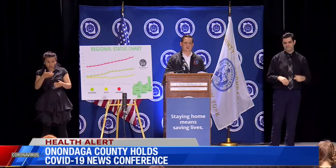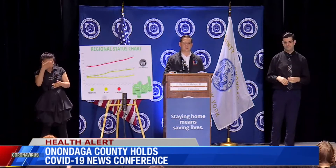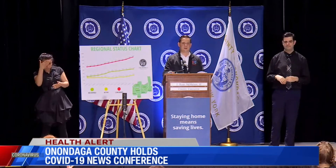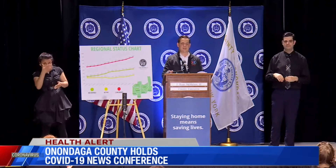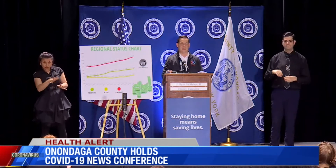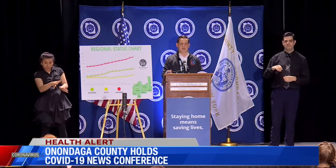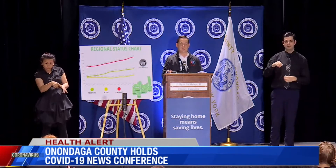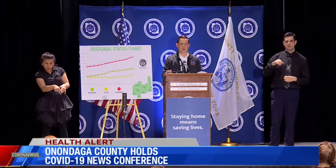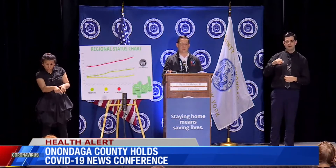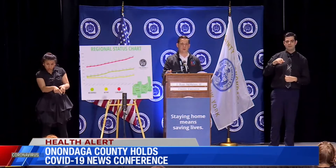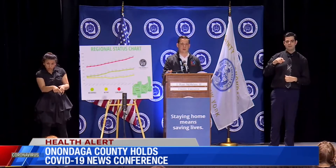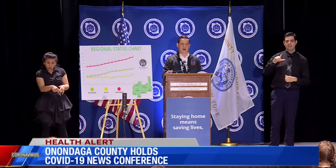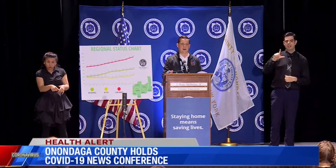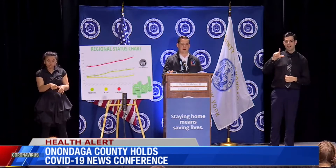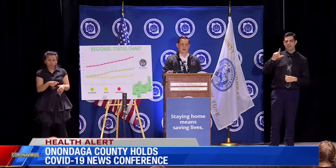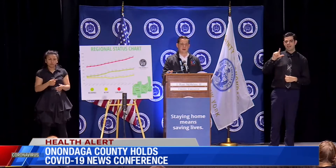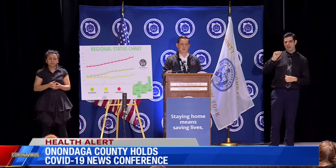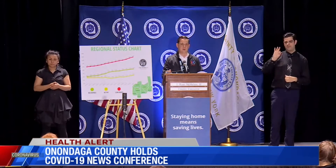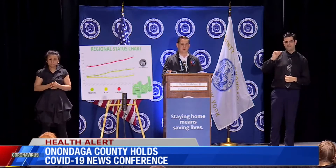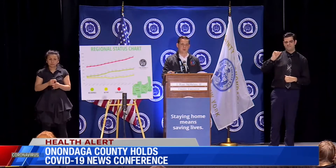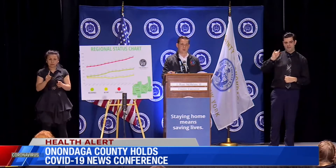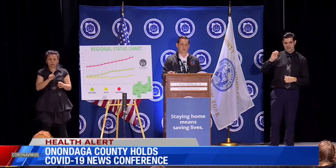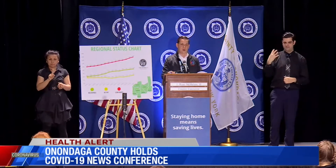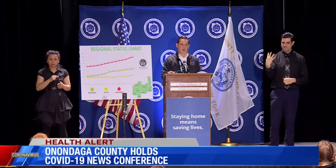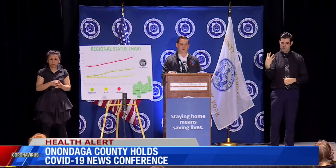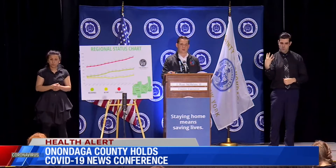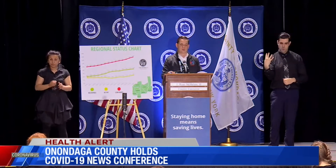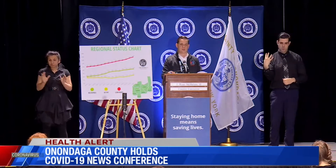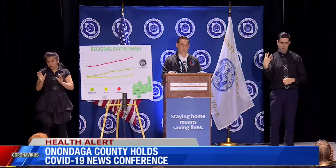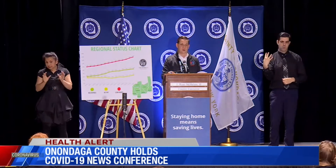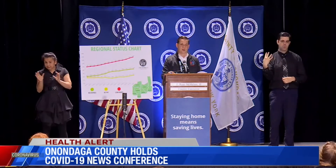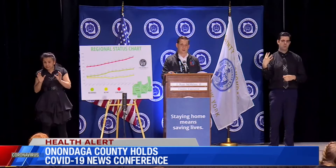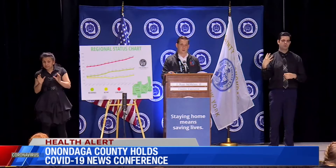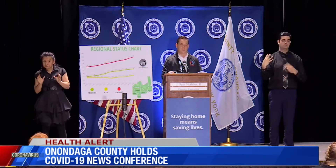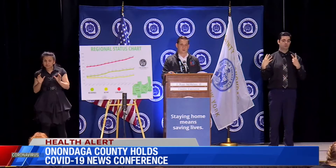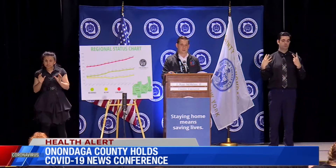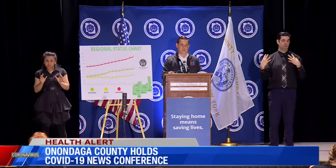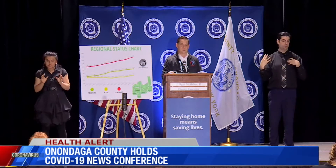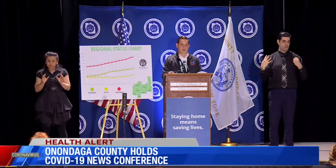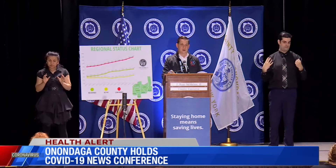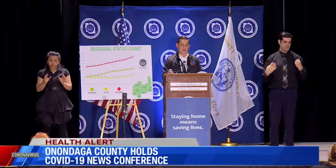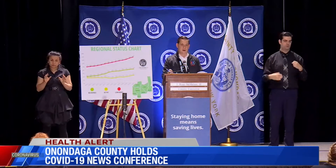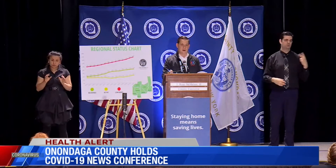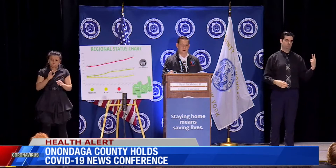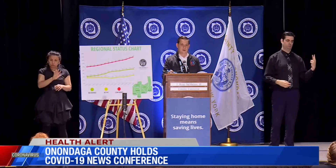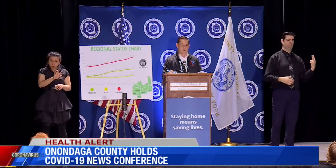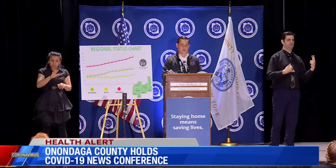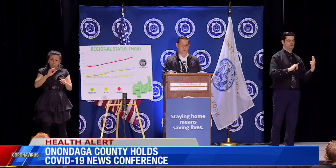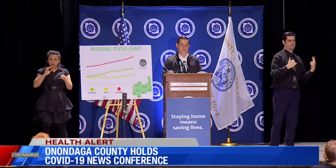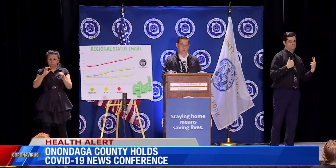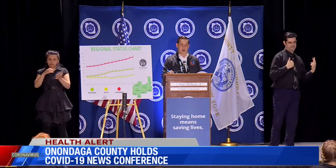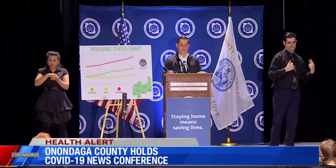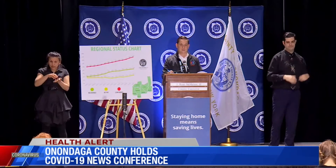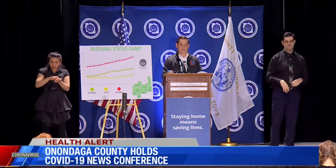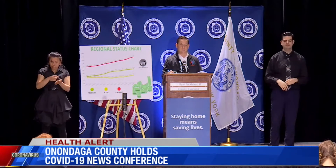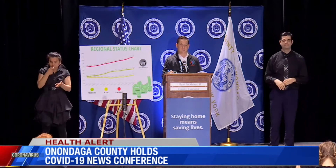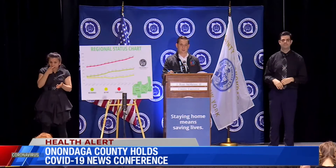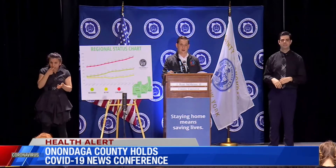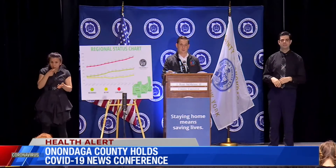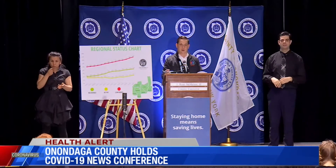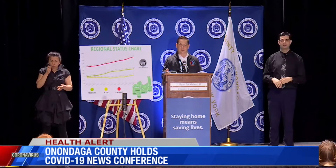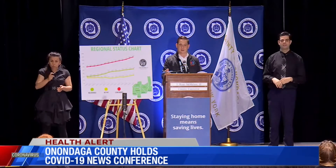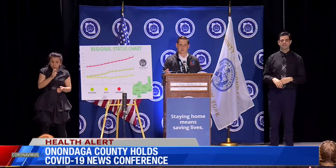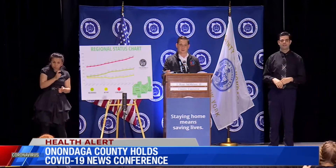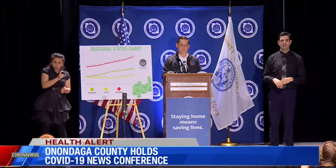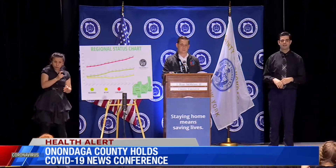Geographically, the data shows that if your community hosts some of these buildings that we've seen spread, you're